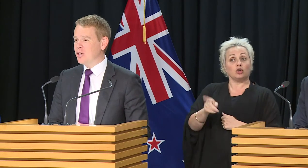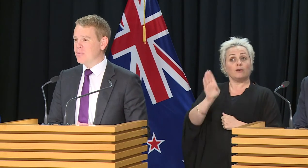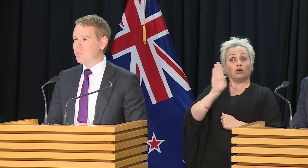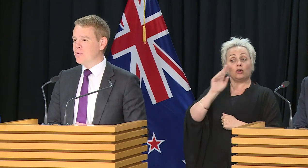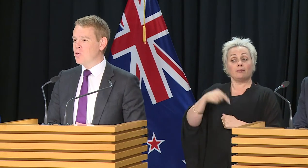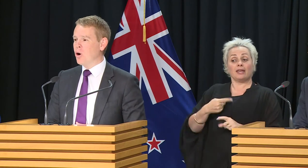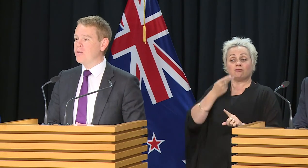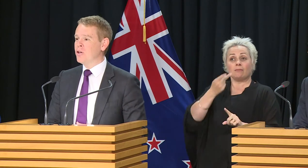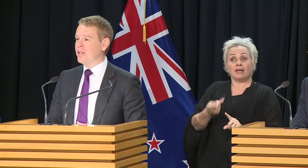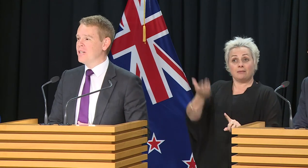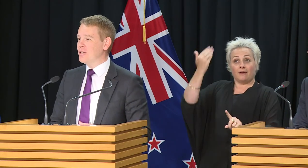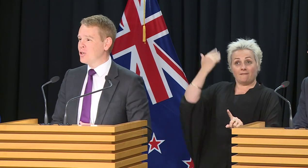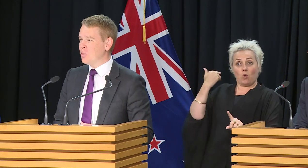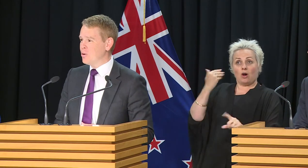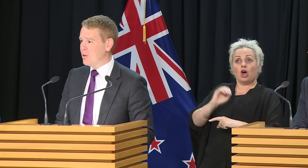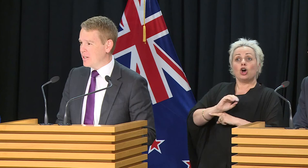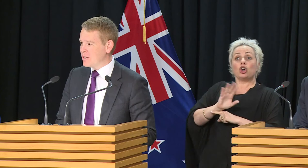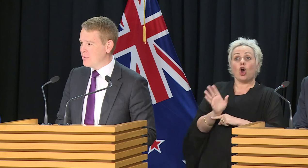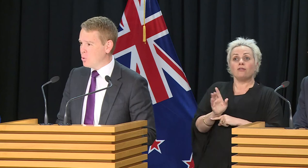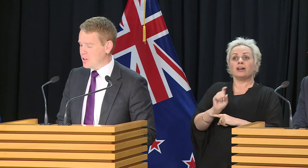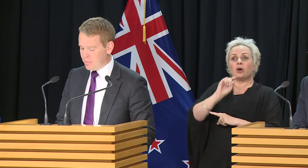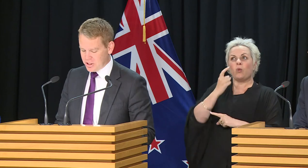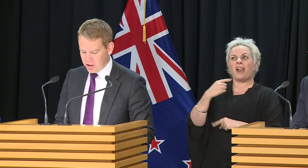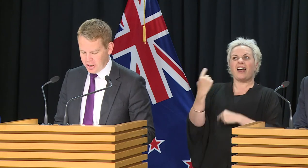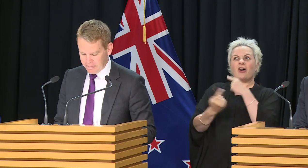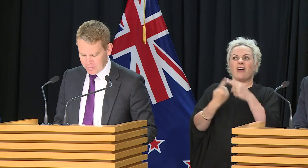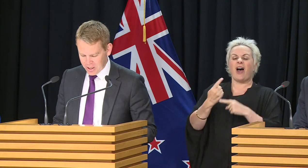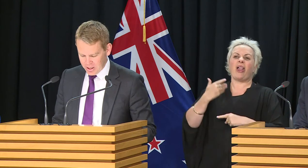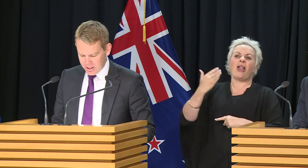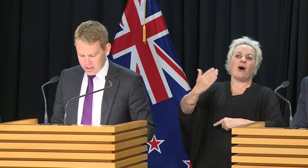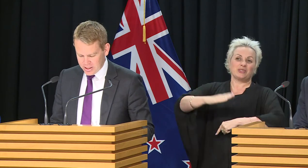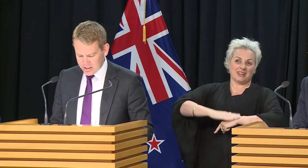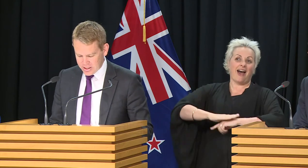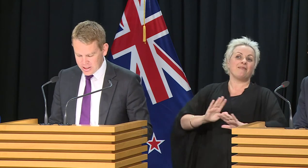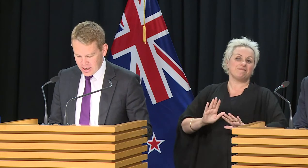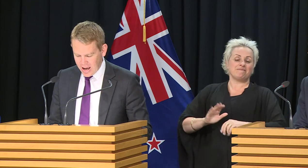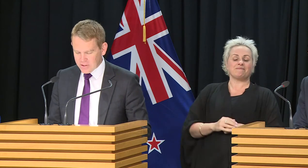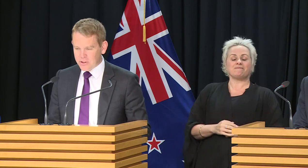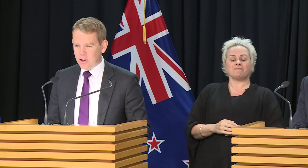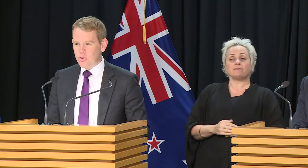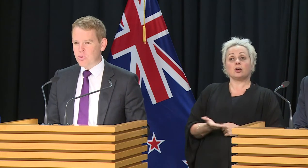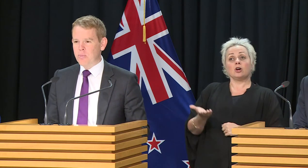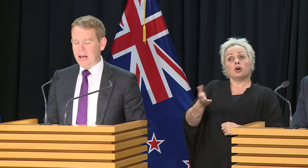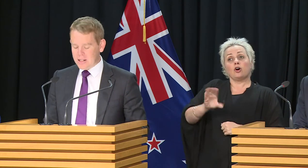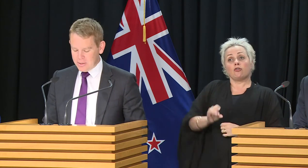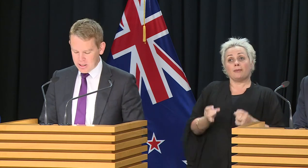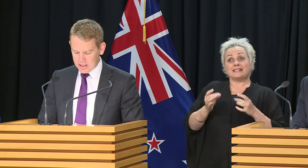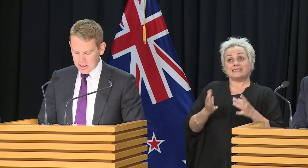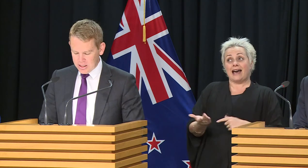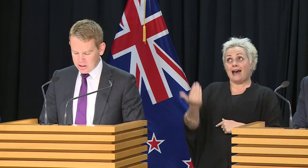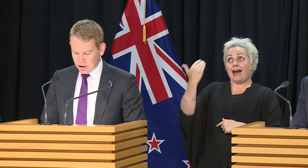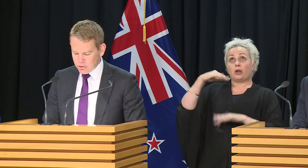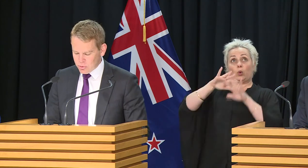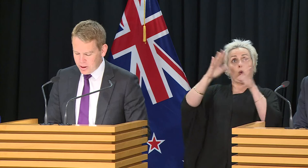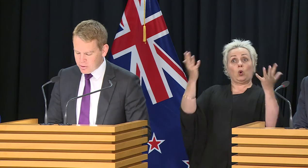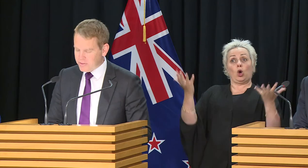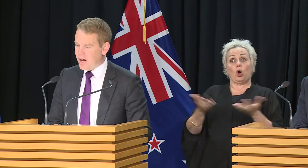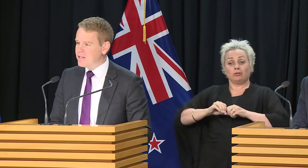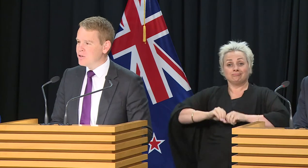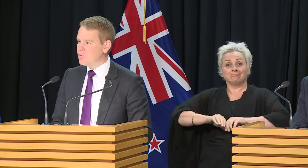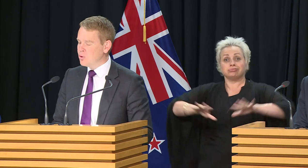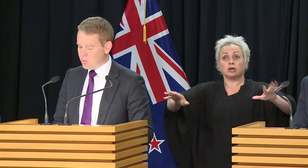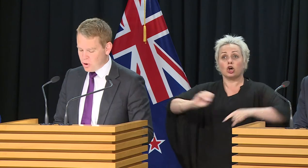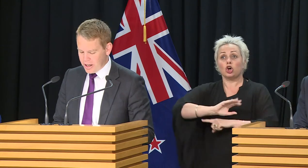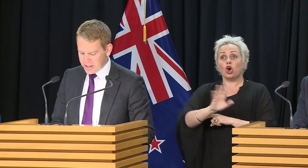this many times before, COVID-19 is going to be with us for some time. Since the start of the global pandemic, the total number